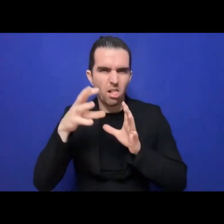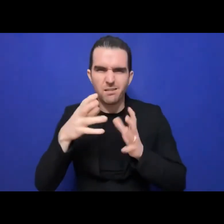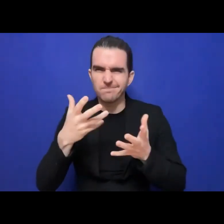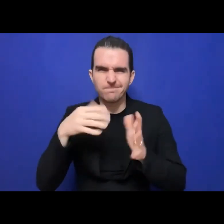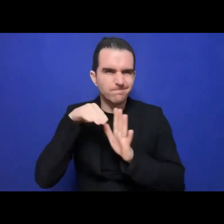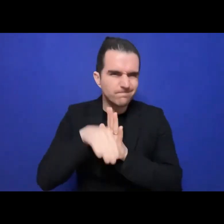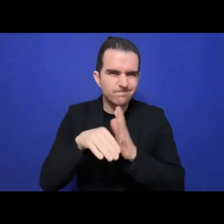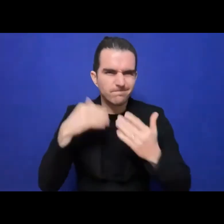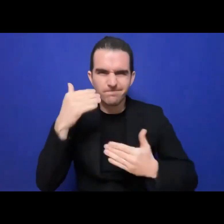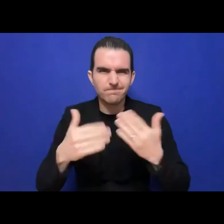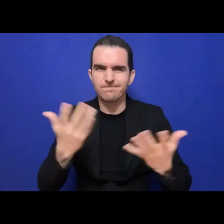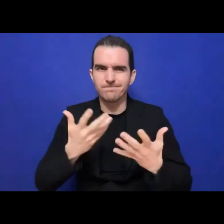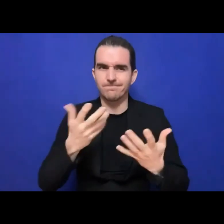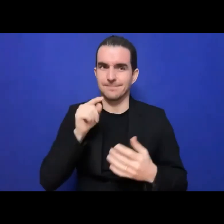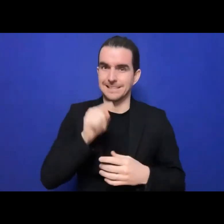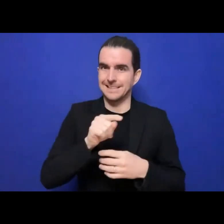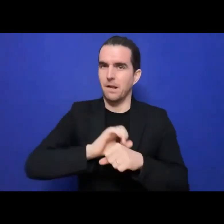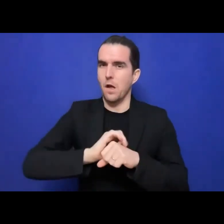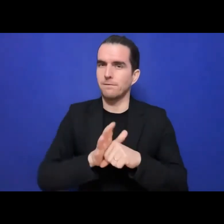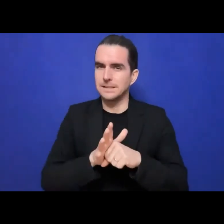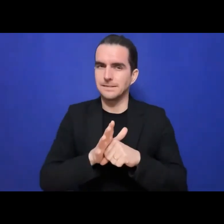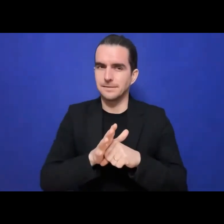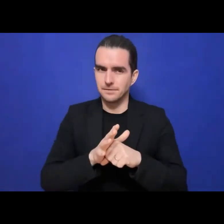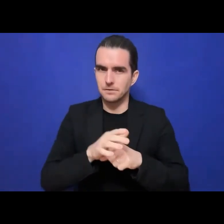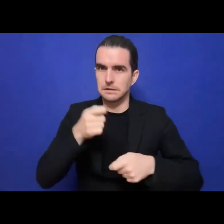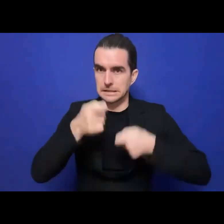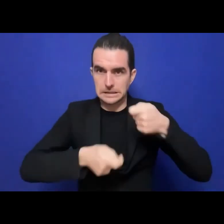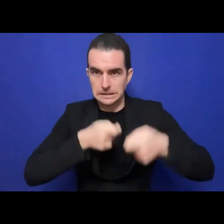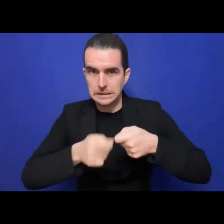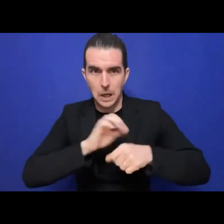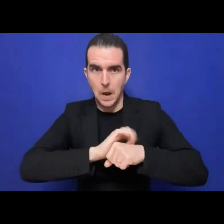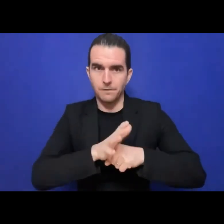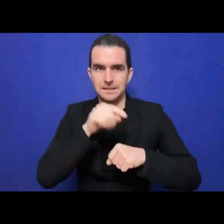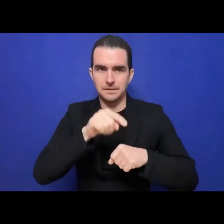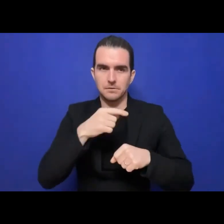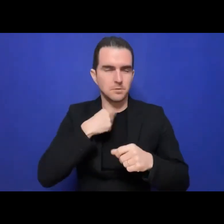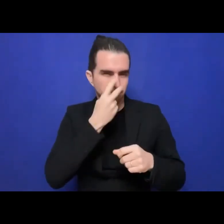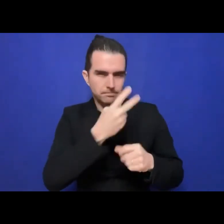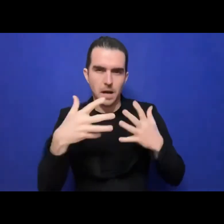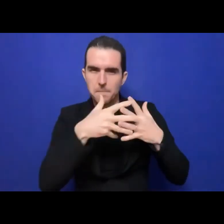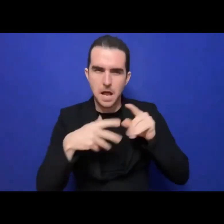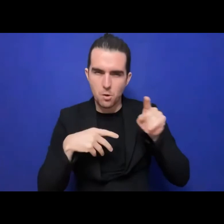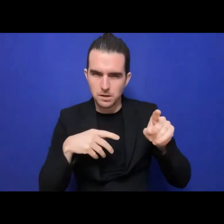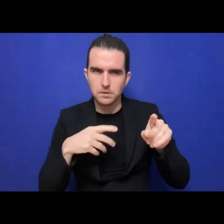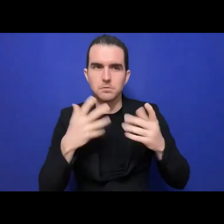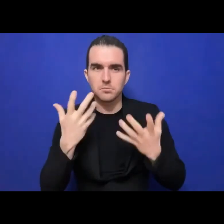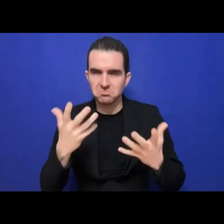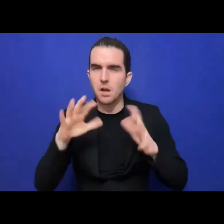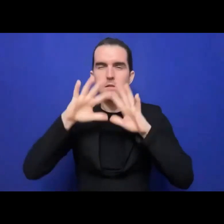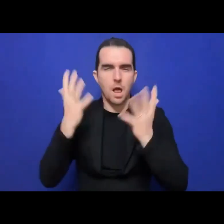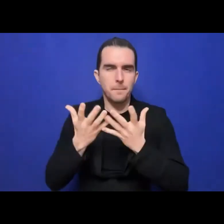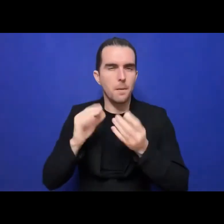in universal health coverage. I do want to go to another question that came up in the Q&A